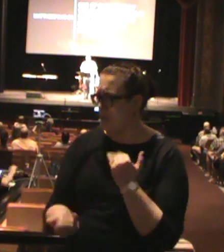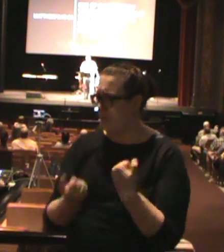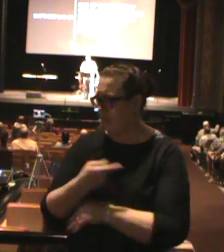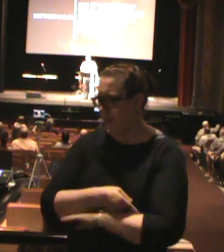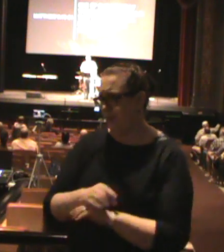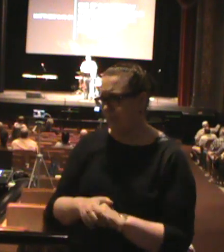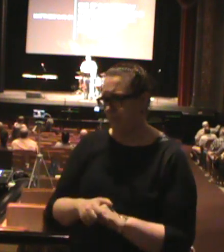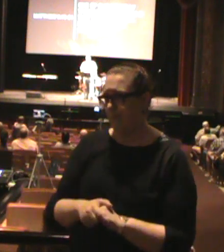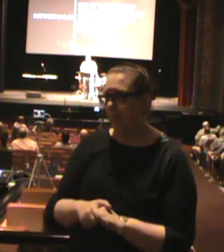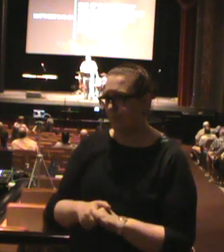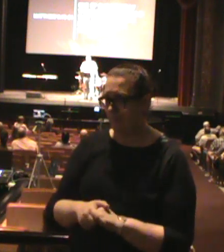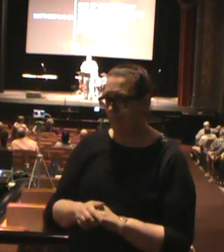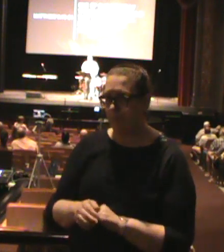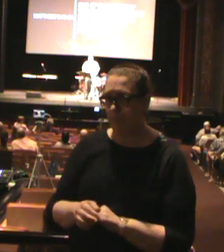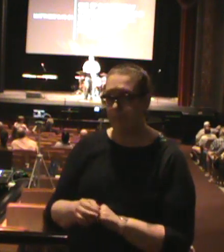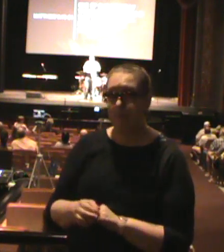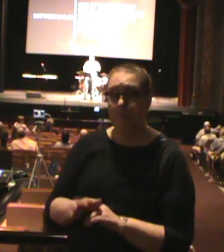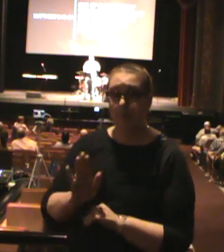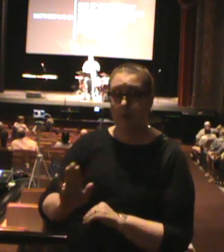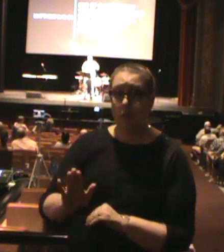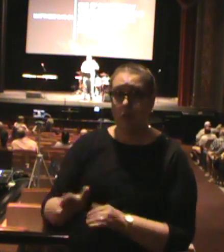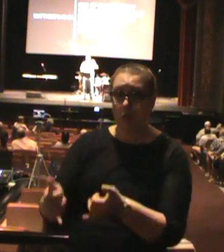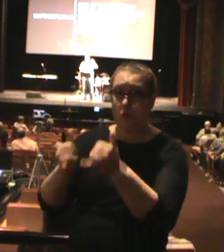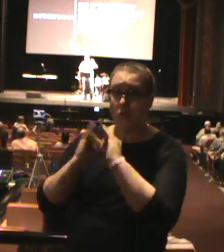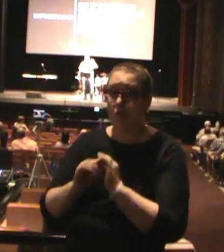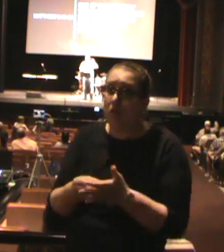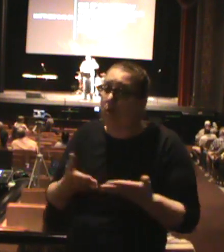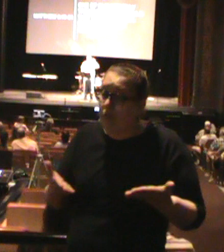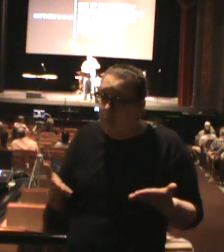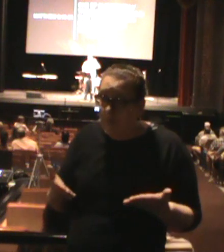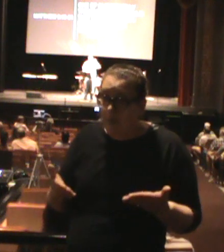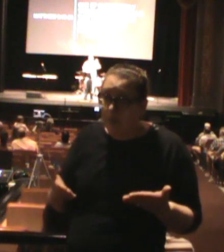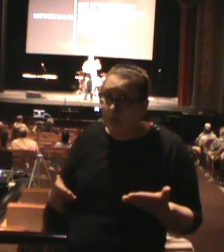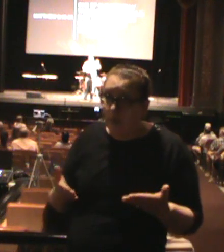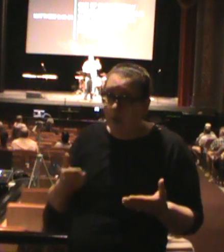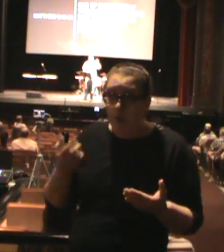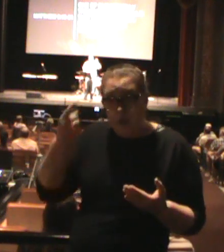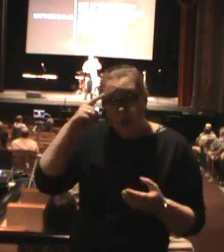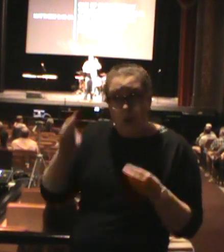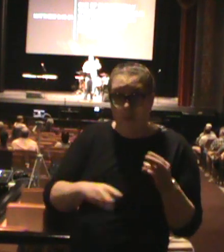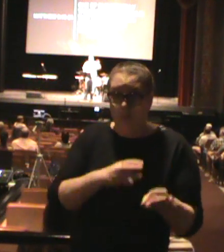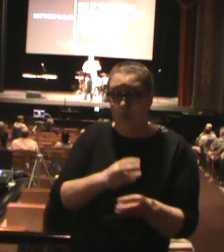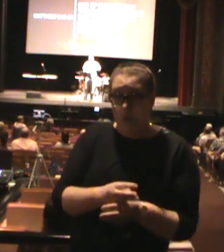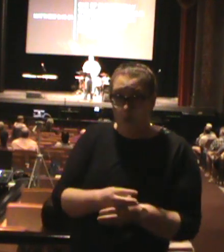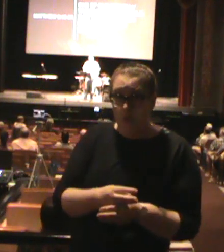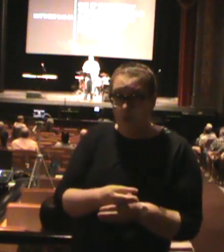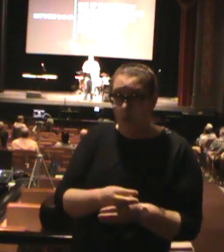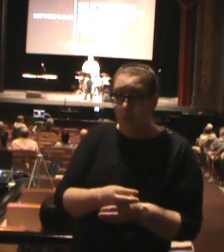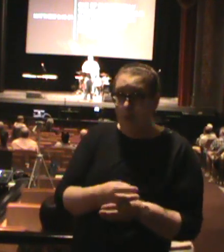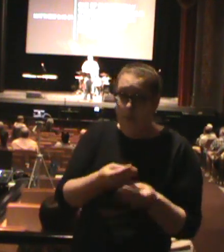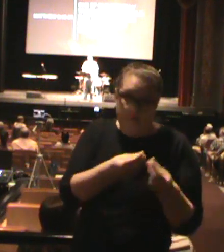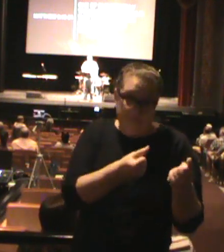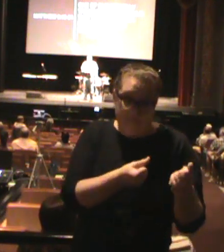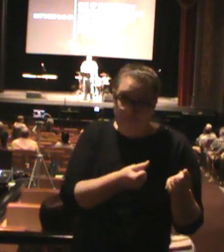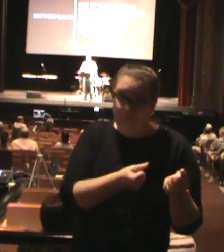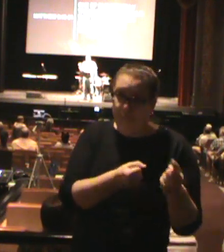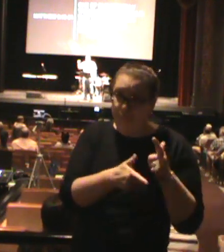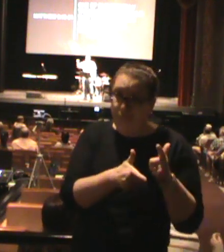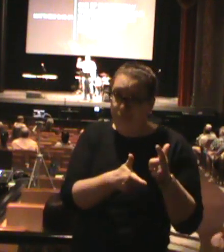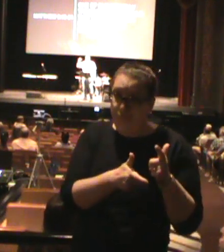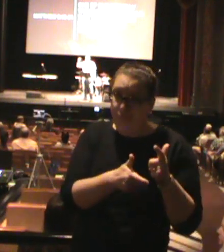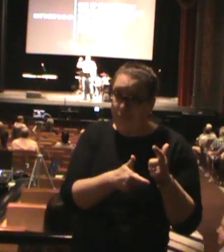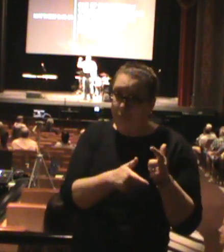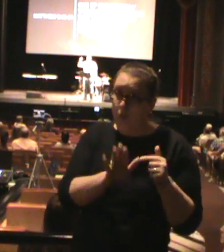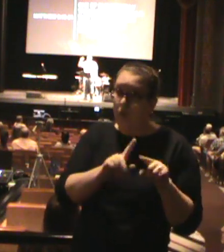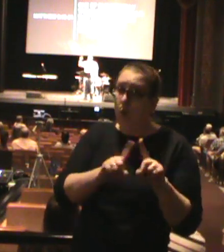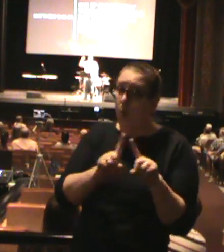morning? Is your treasure things of this world that are fleeting? Or is your